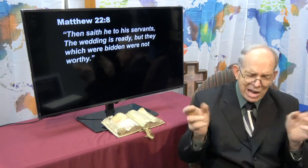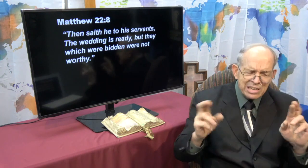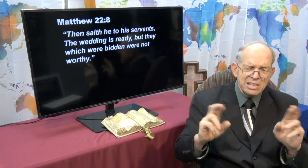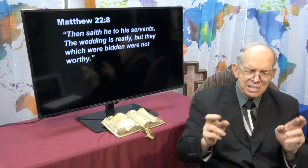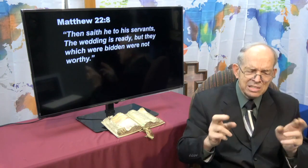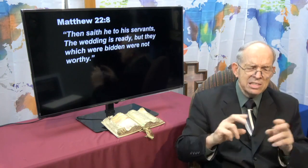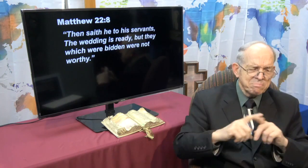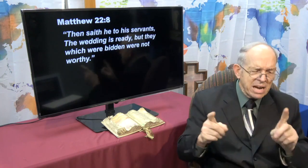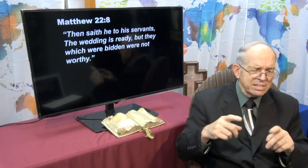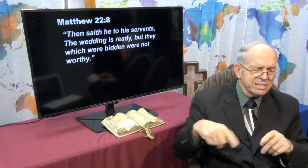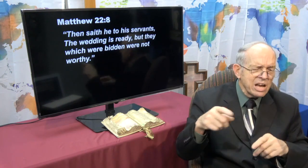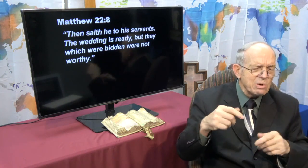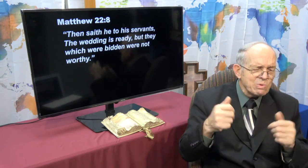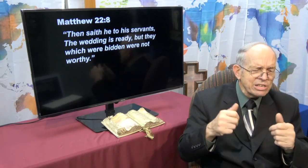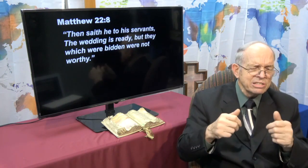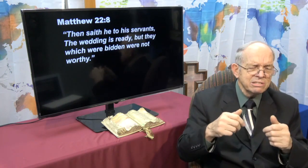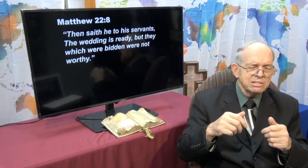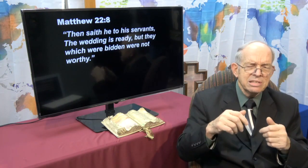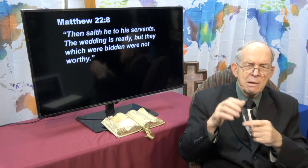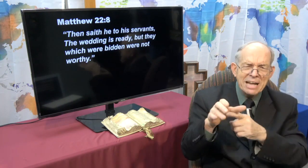ready, but there is a button.